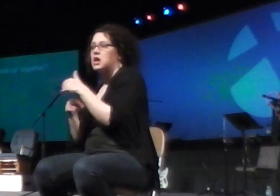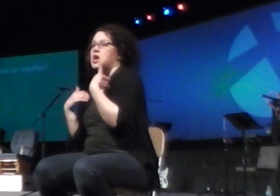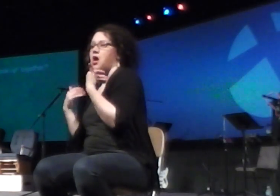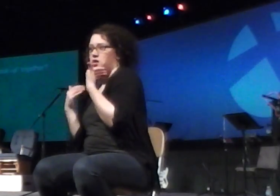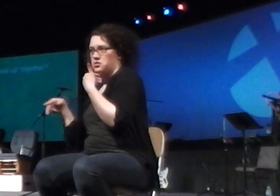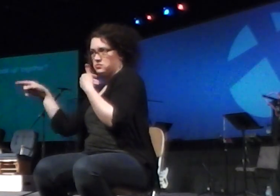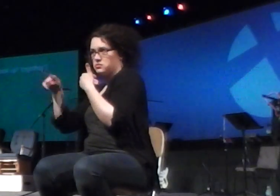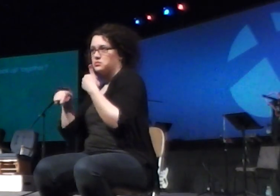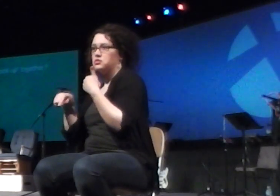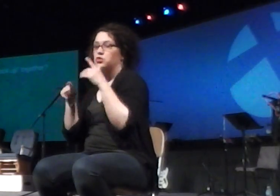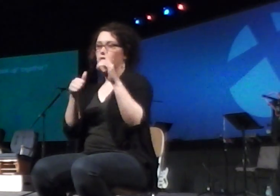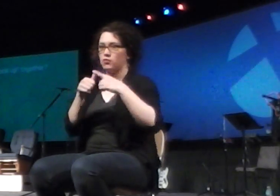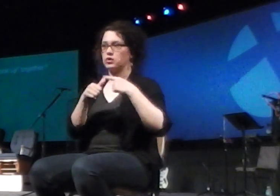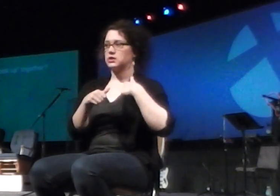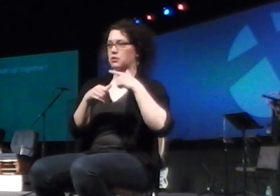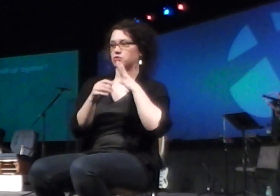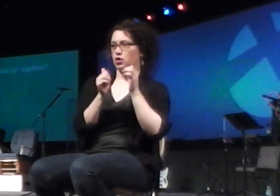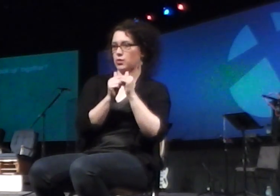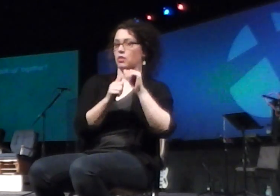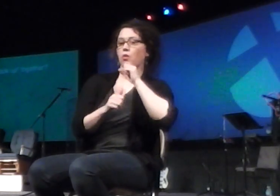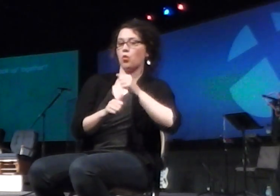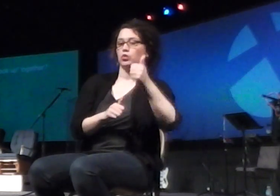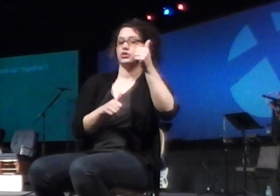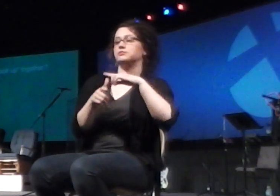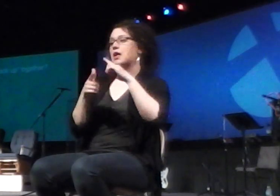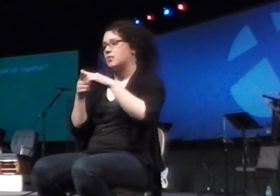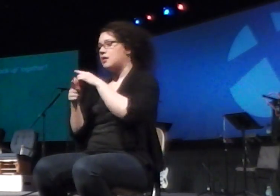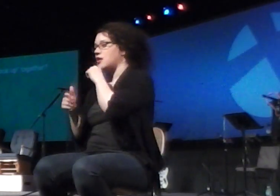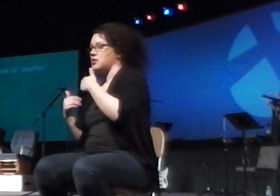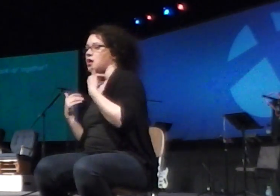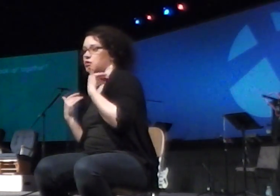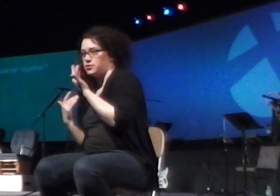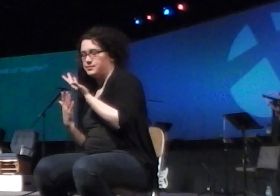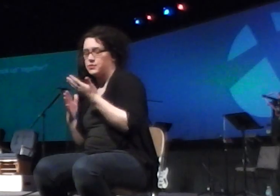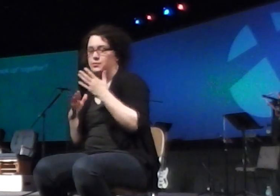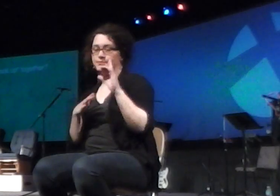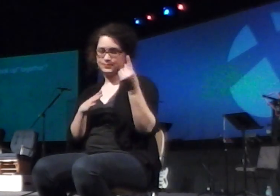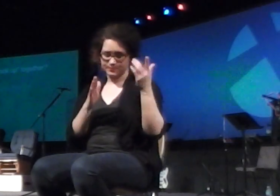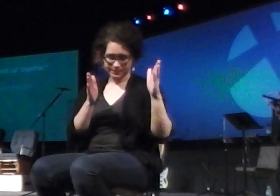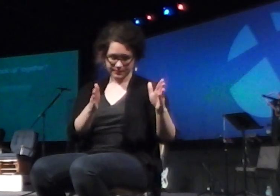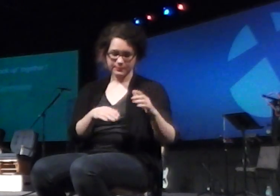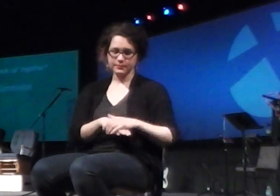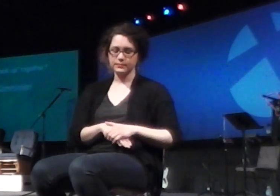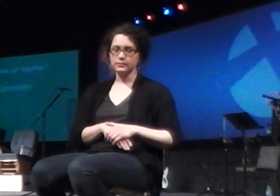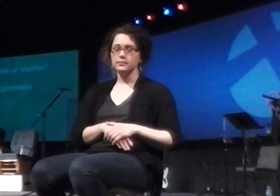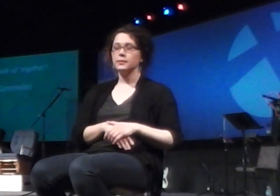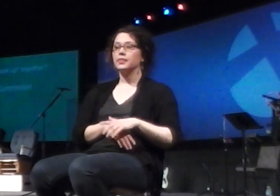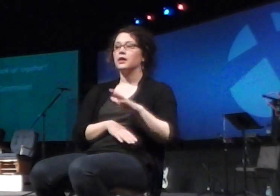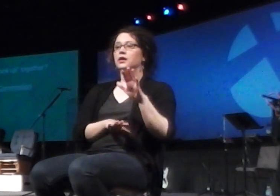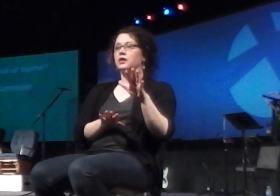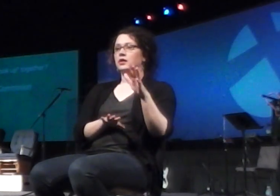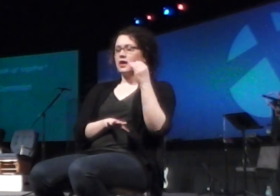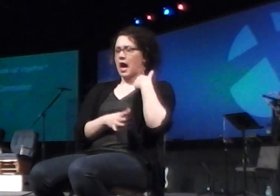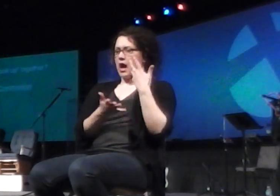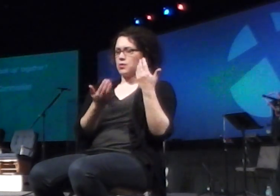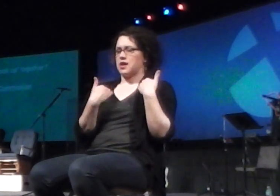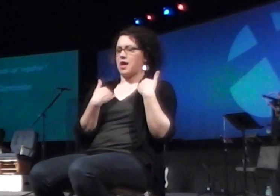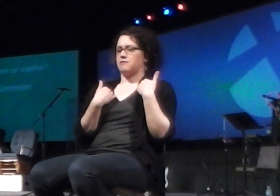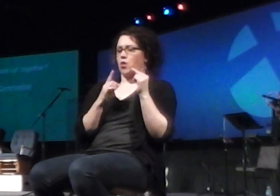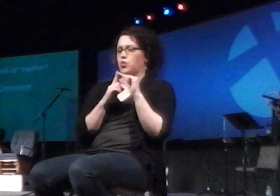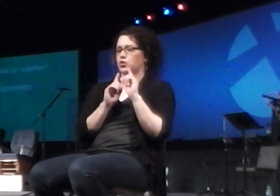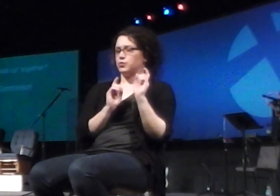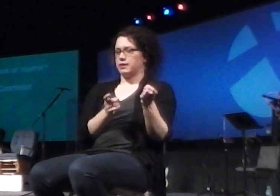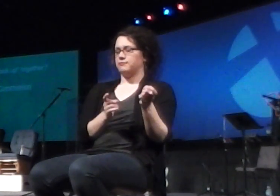and then the younger generation, okay? So first, the older generation. If I could give you a word, the word I would give